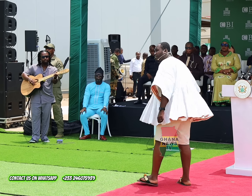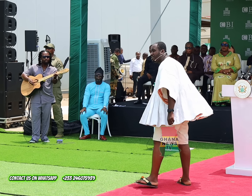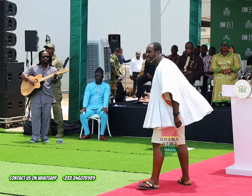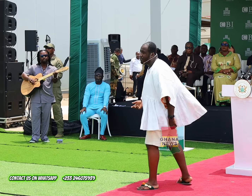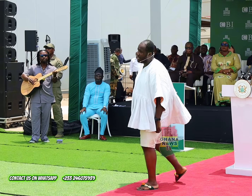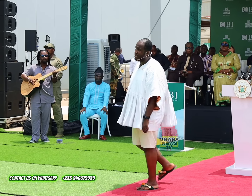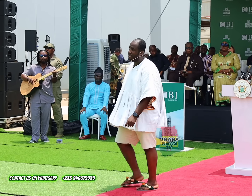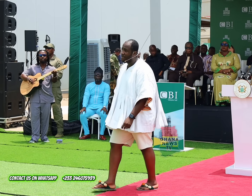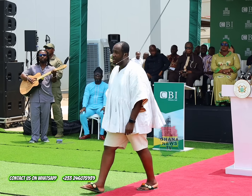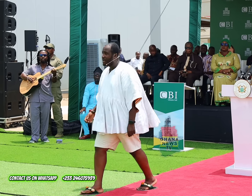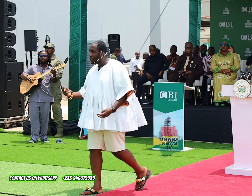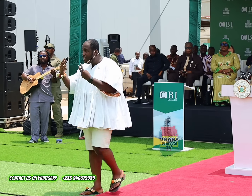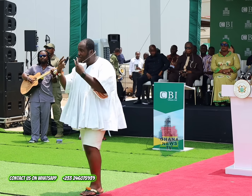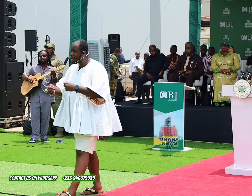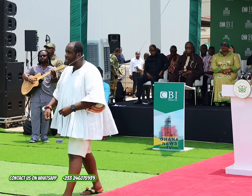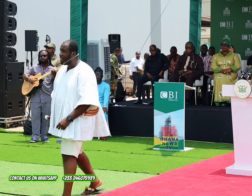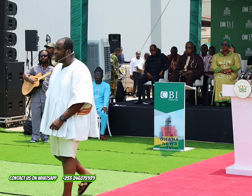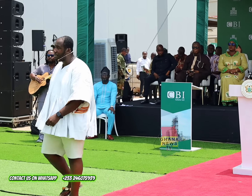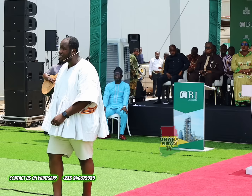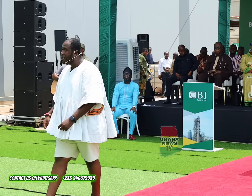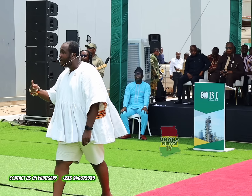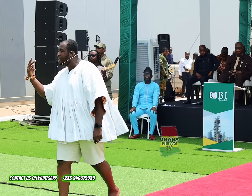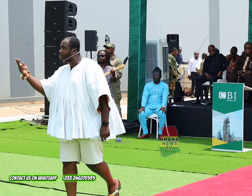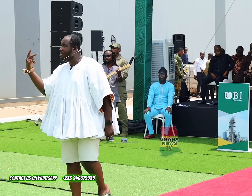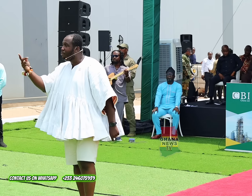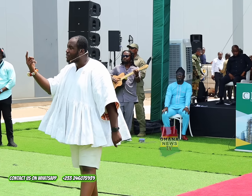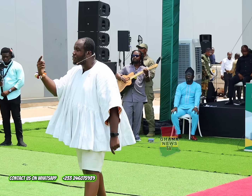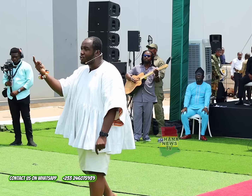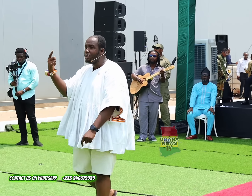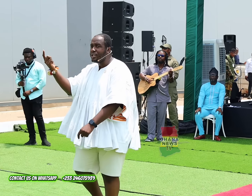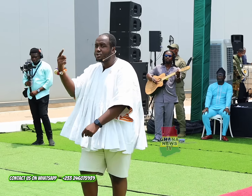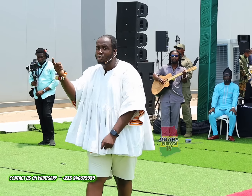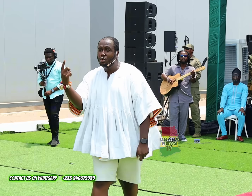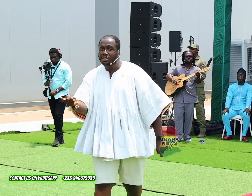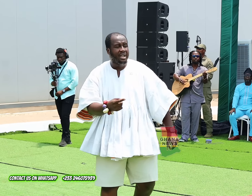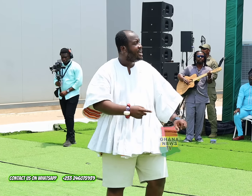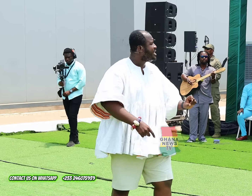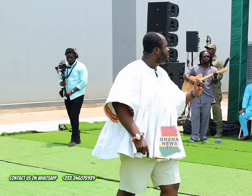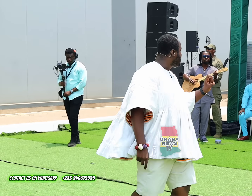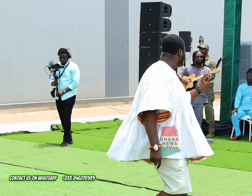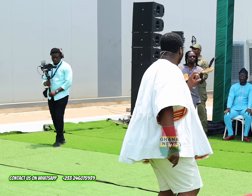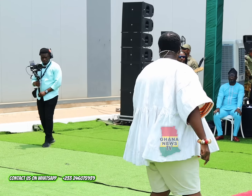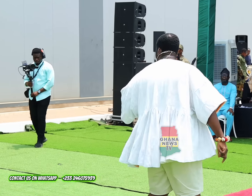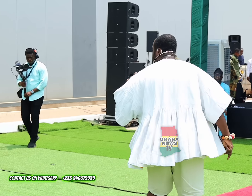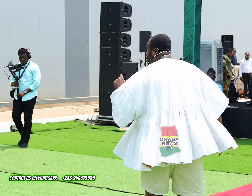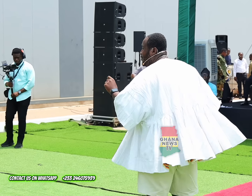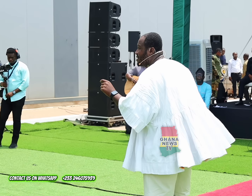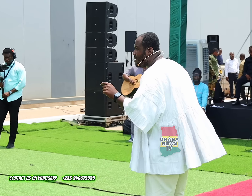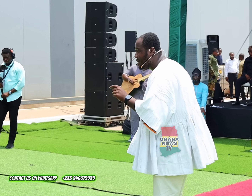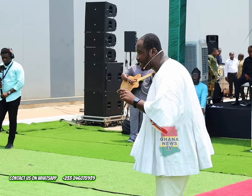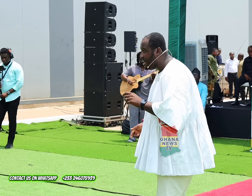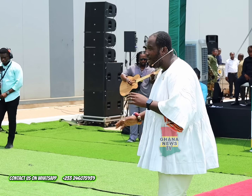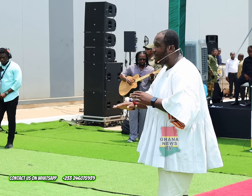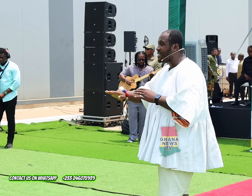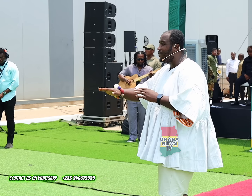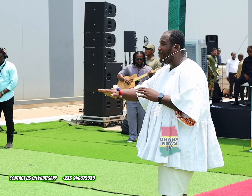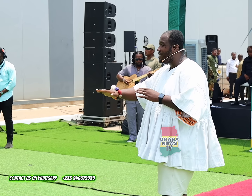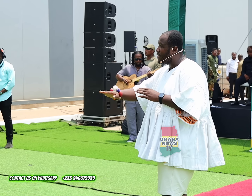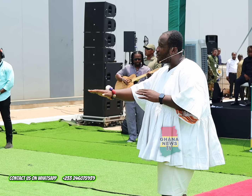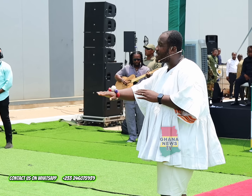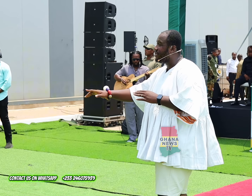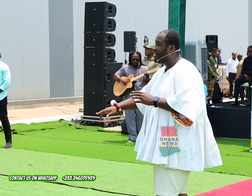Have they not done well? Can we not see evidence? He to him what is good is not good. Let him pour a little bit of our cement on